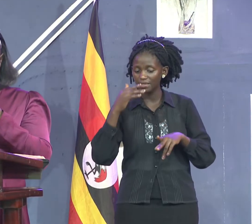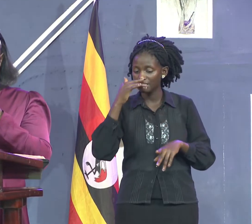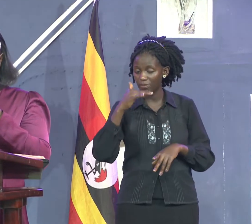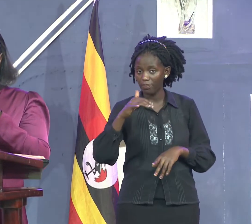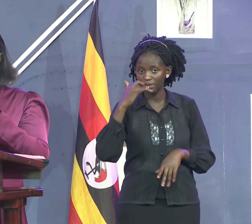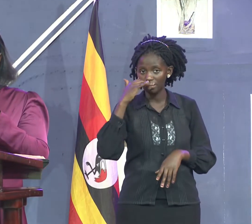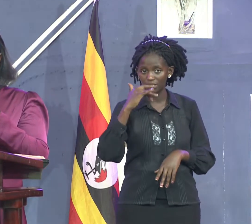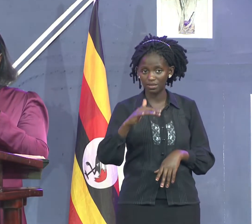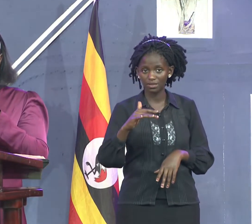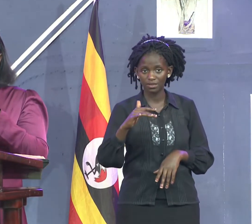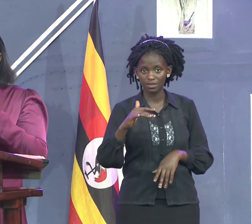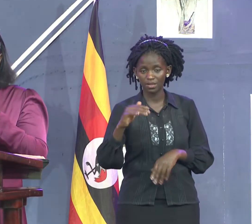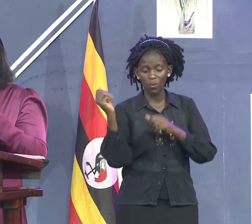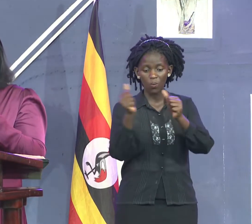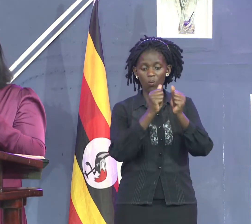That she speaks